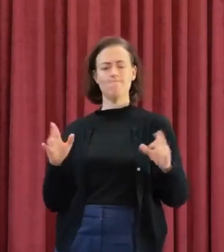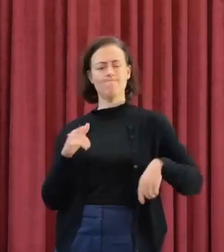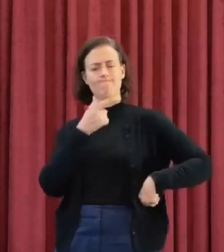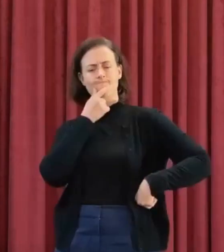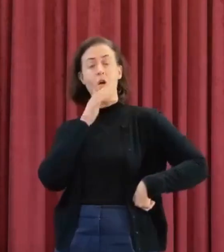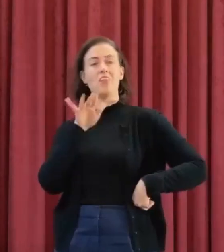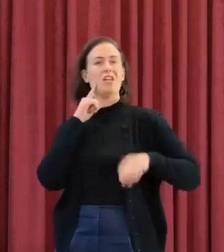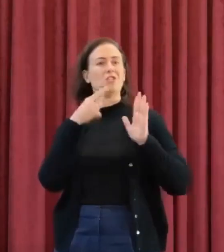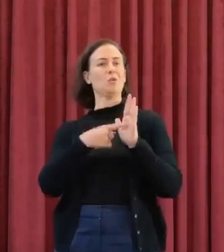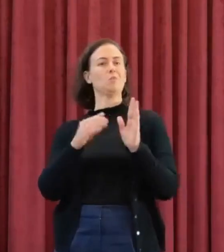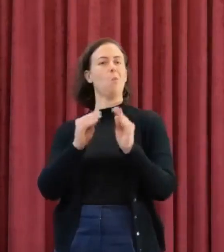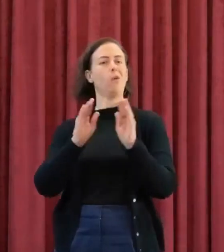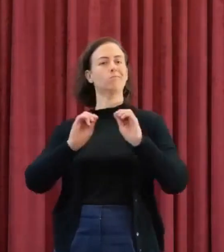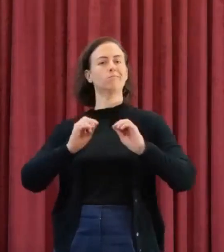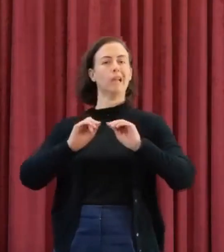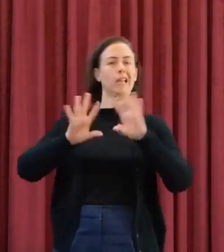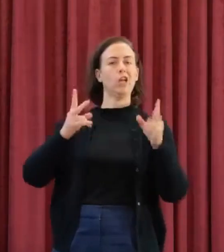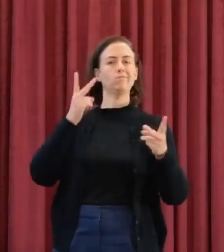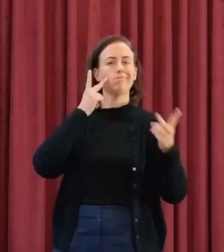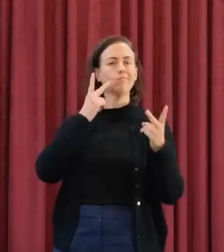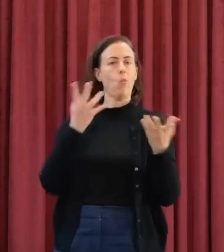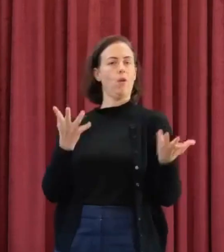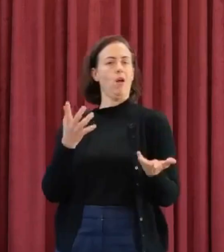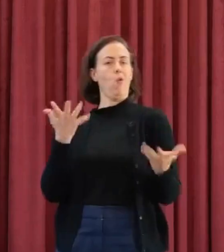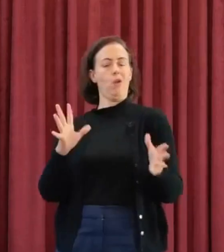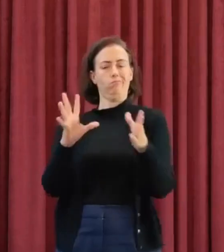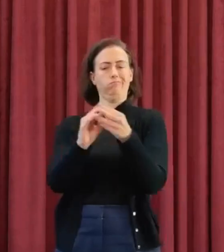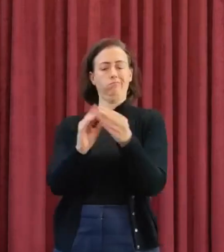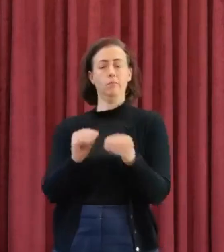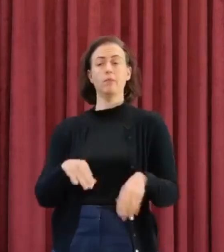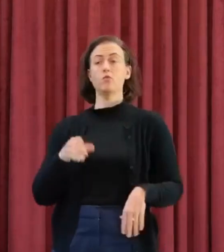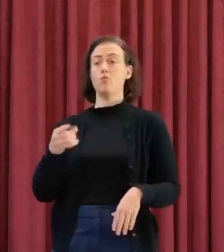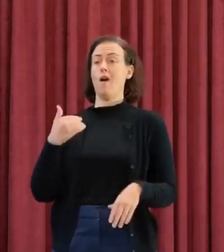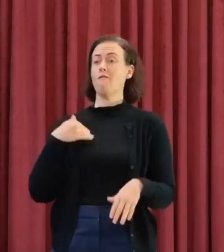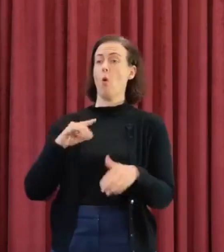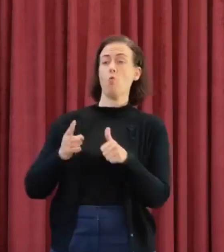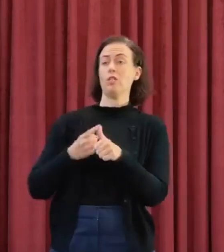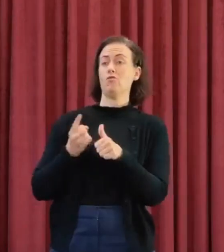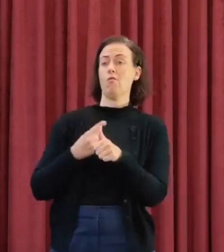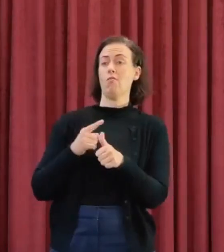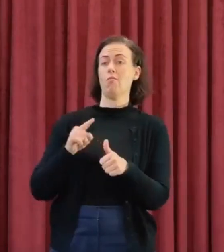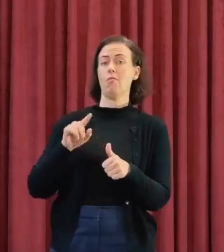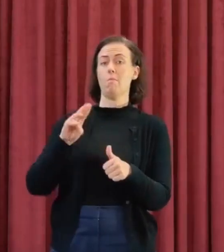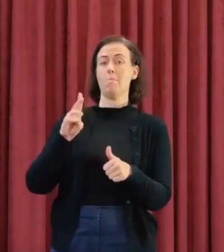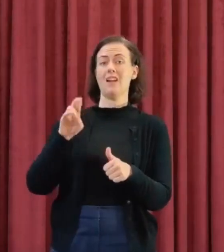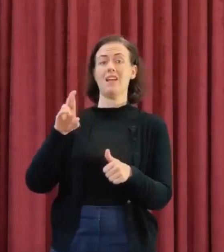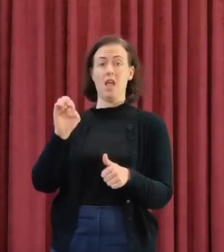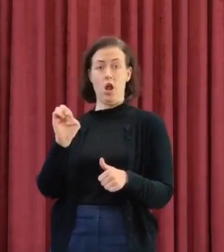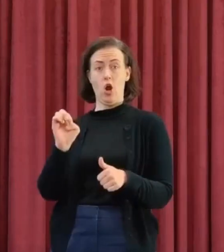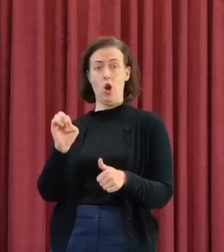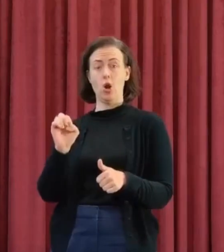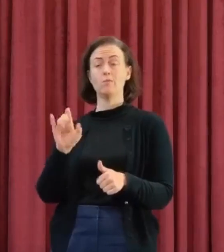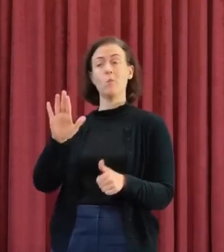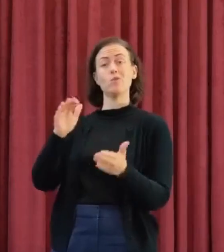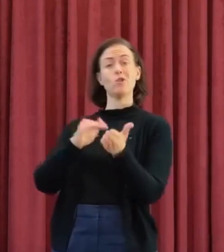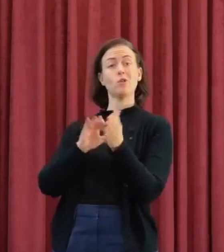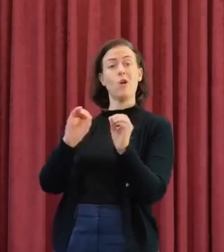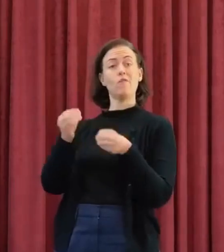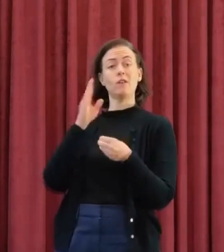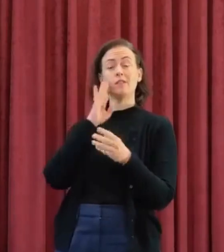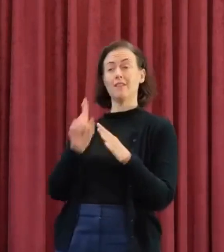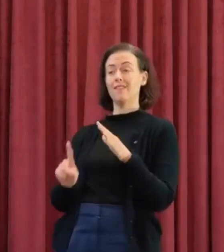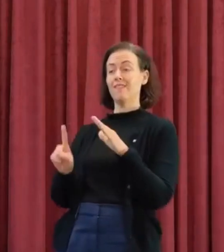kind of visualizing what I said. So if you have original Medicare, you go to your doctor's office and you show